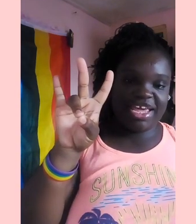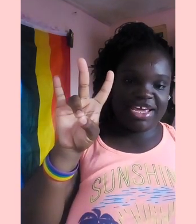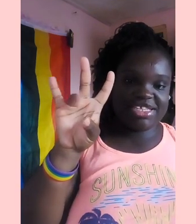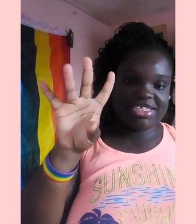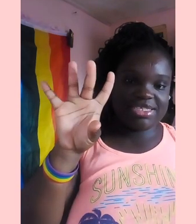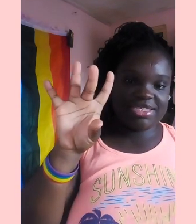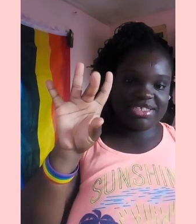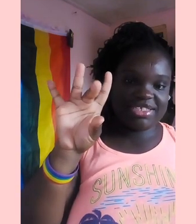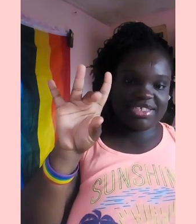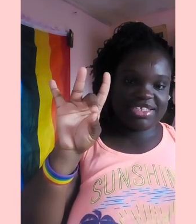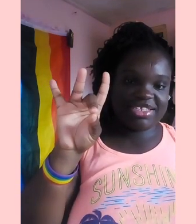8,